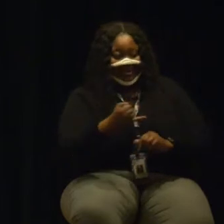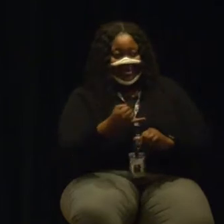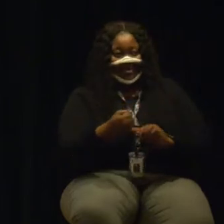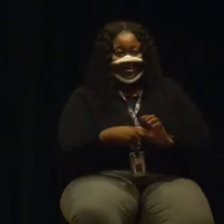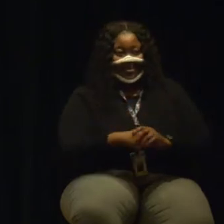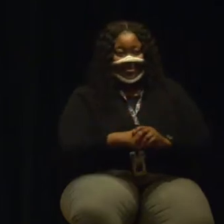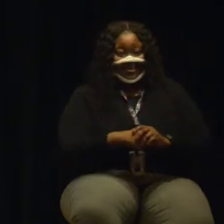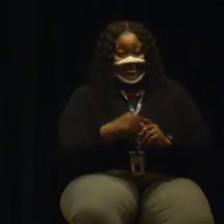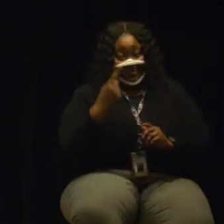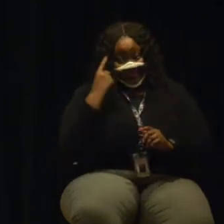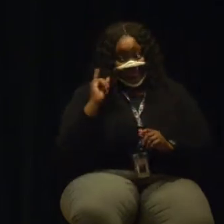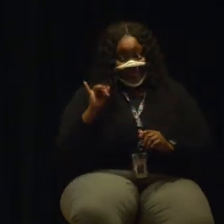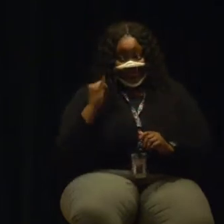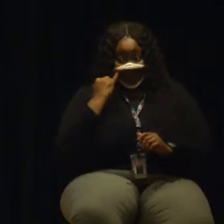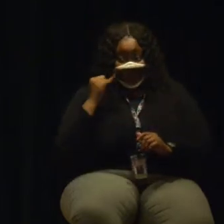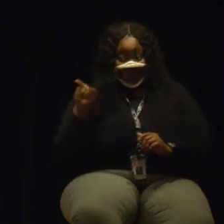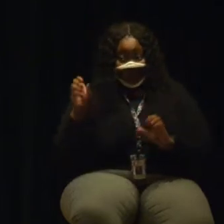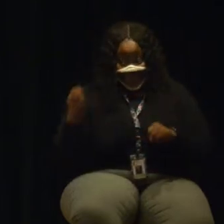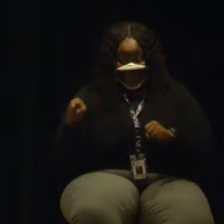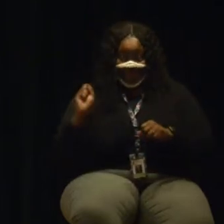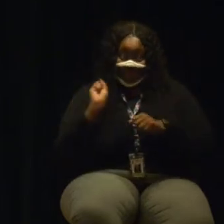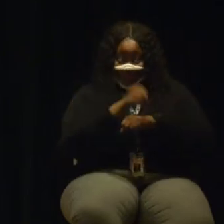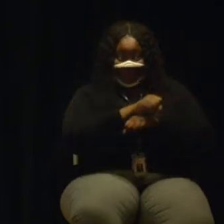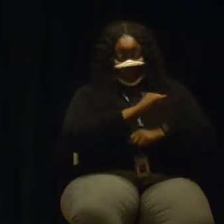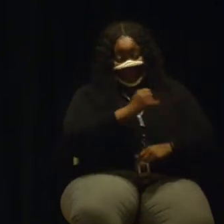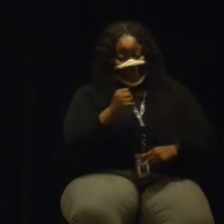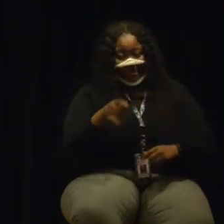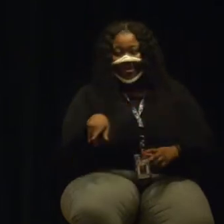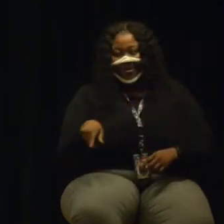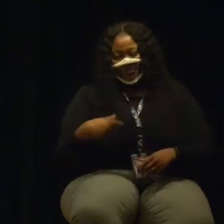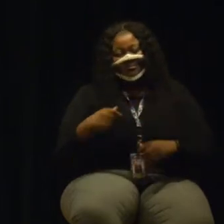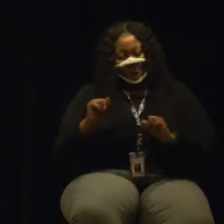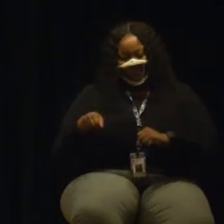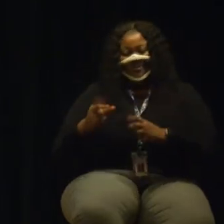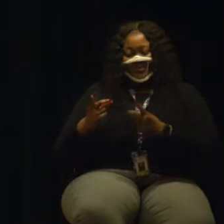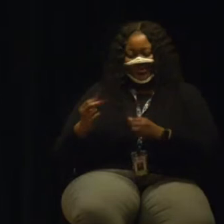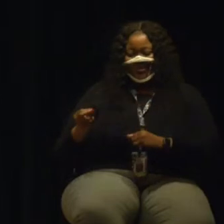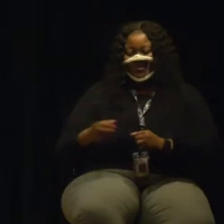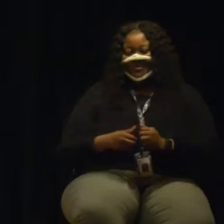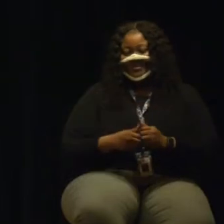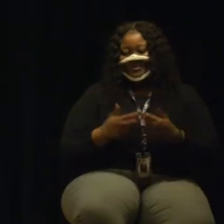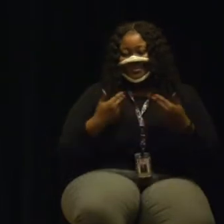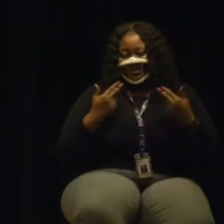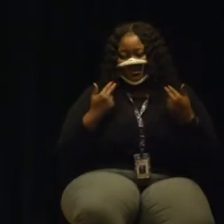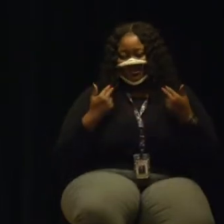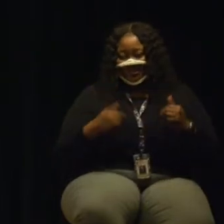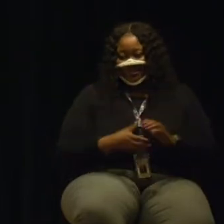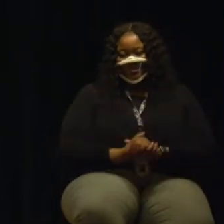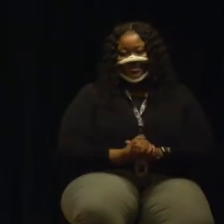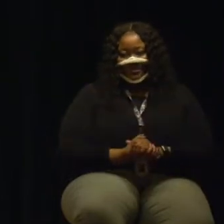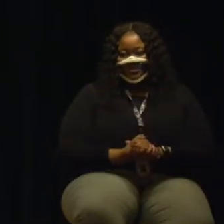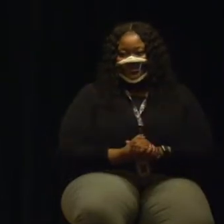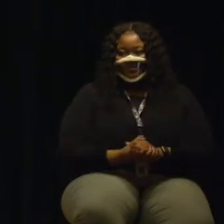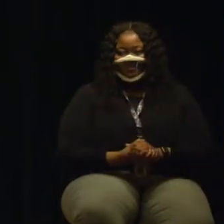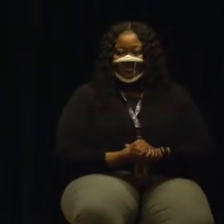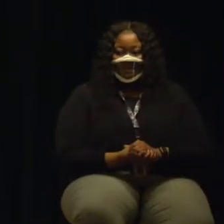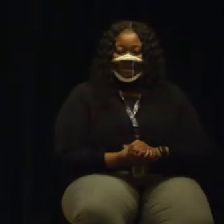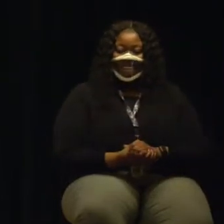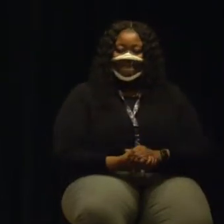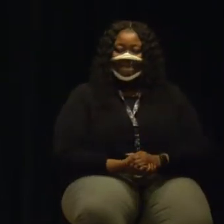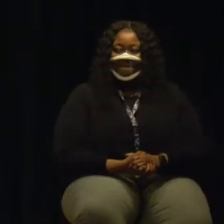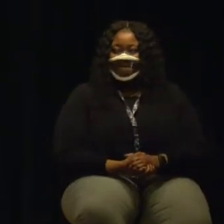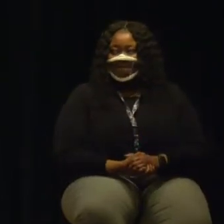think you could be him today? You know what I mean? Yeah, that's very Jack Johnson of you to say.